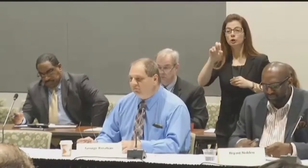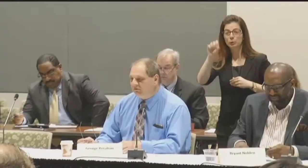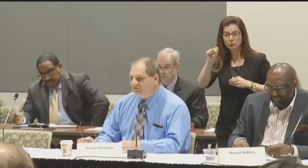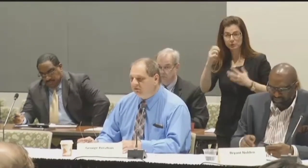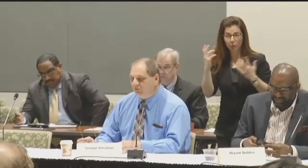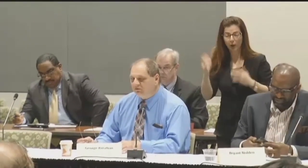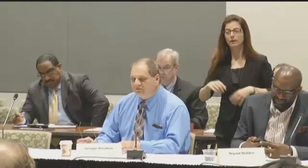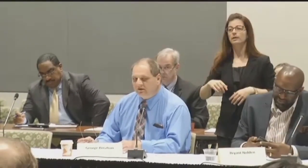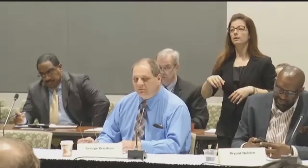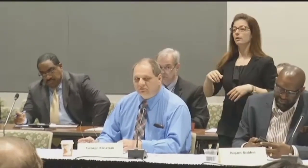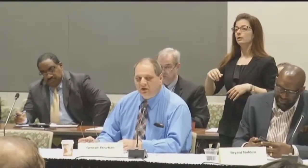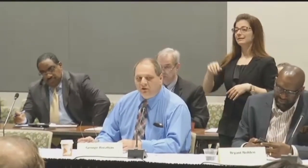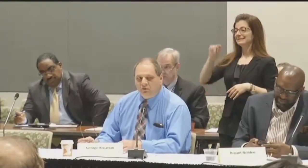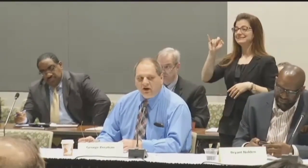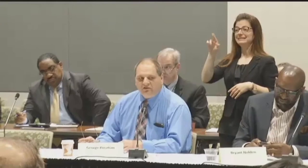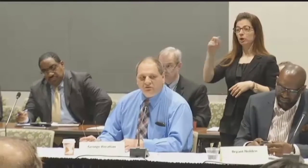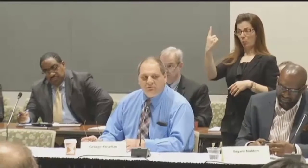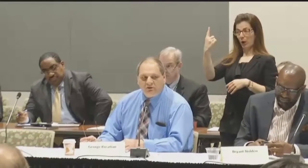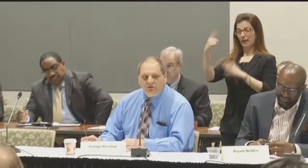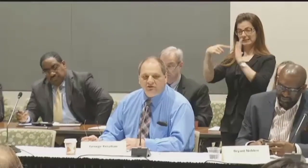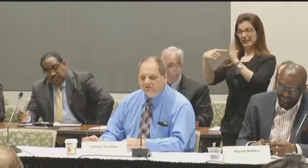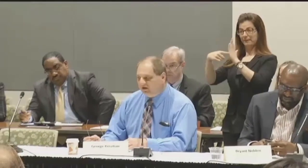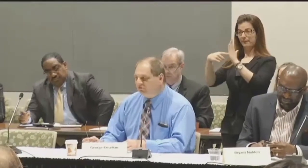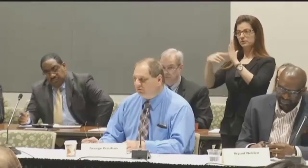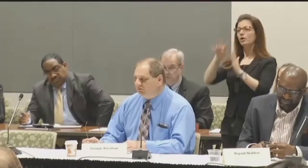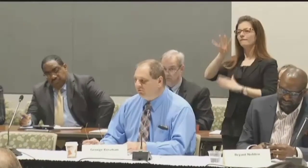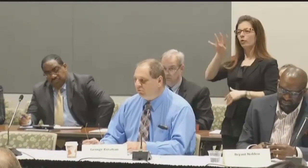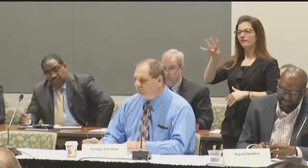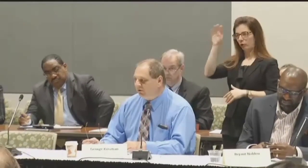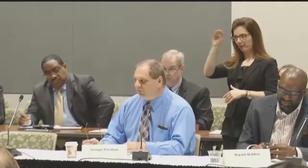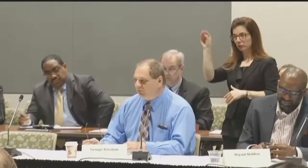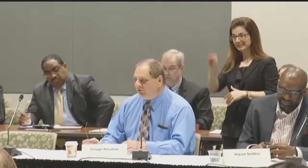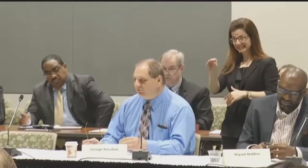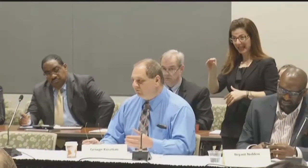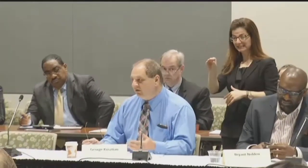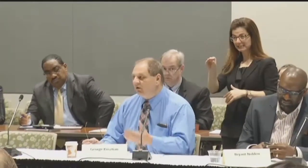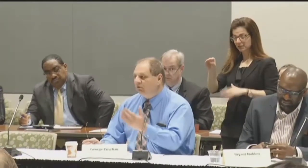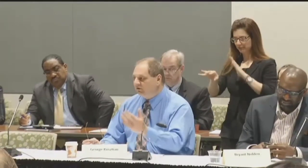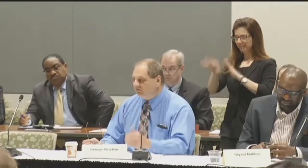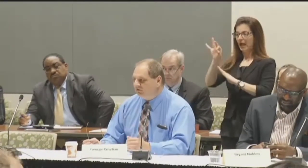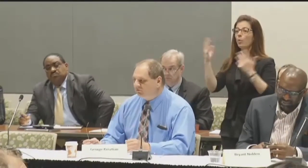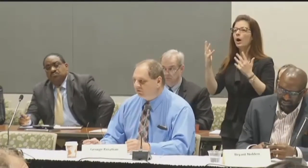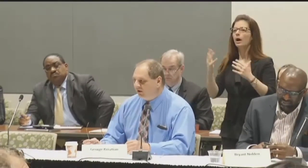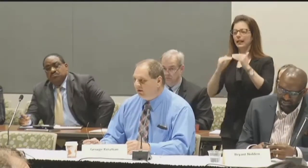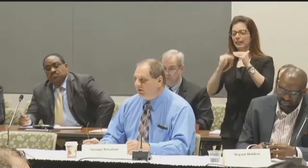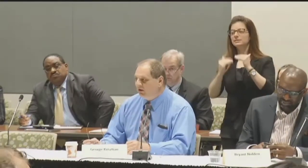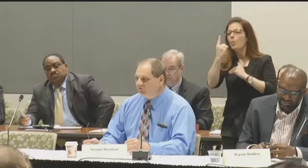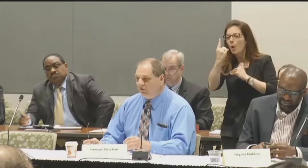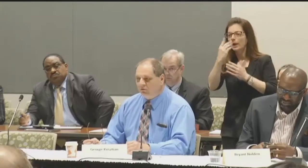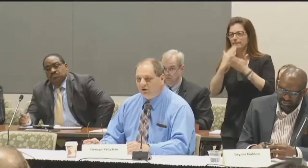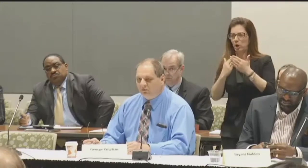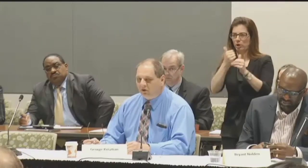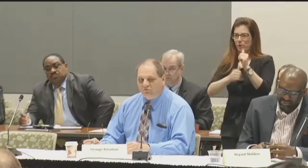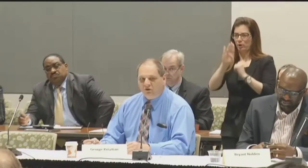44% of these tier 1 samples actually below the detection limit of 1 part per billion. So that number continues to climb.